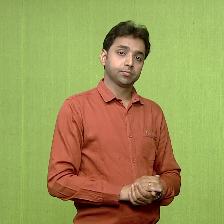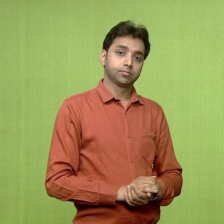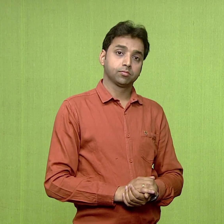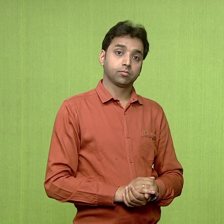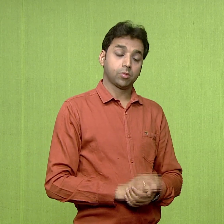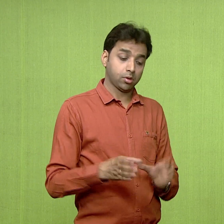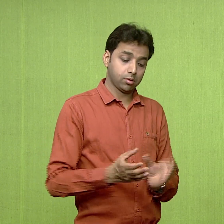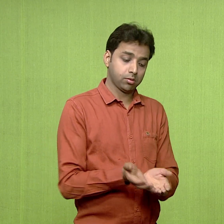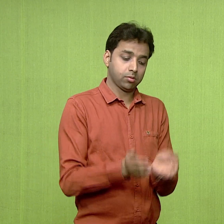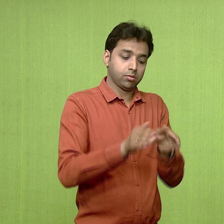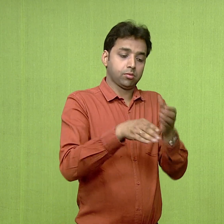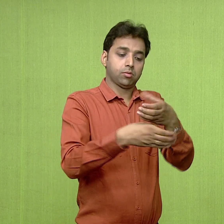potters guilds,